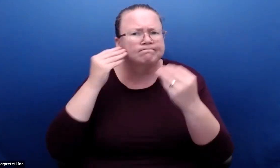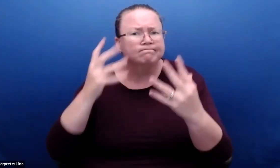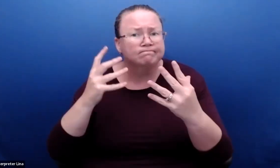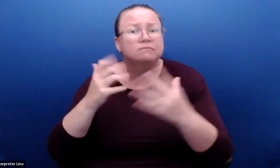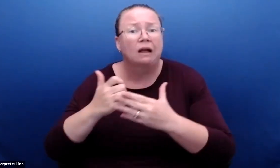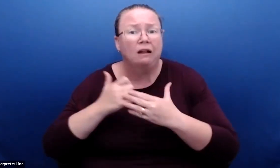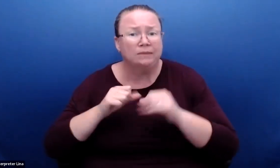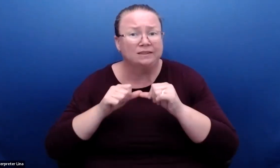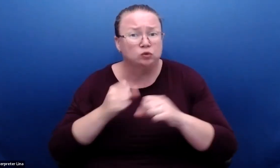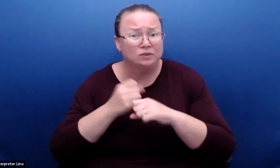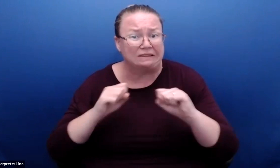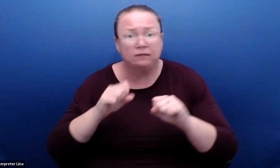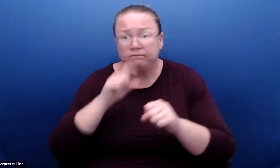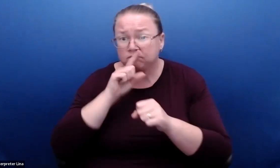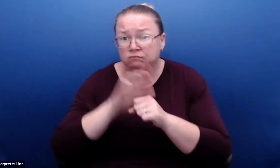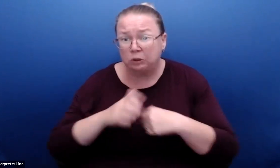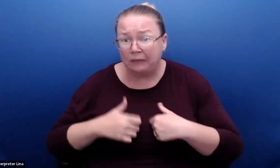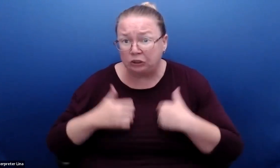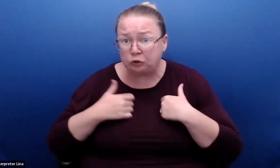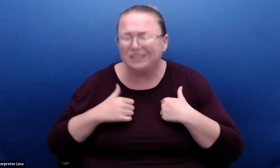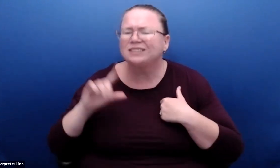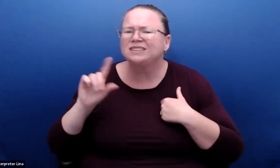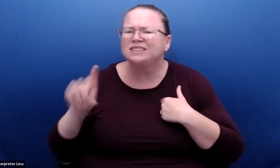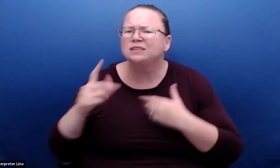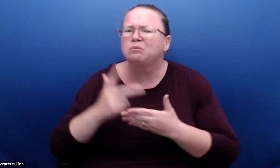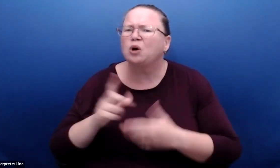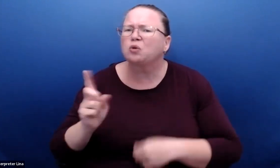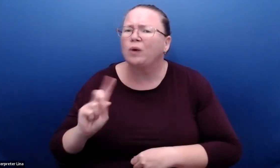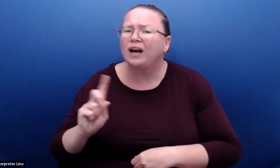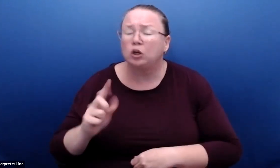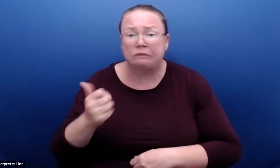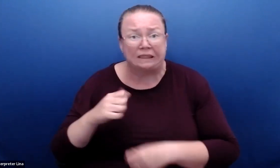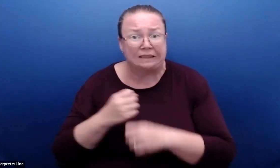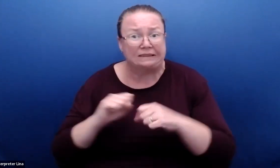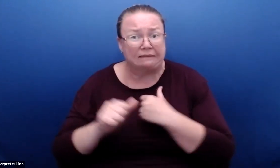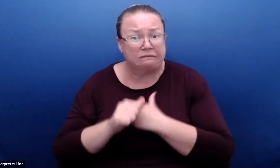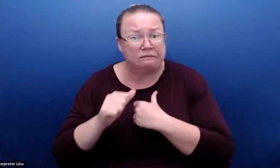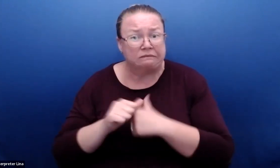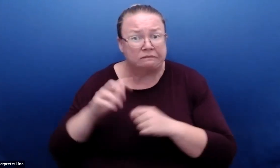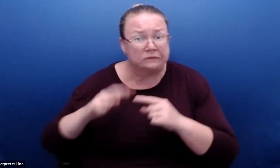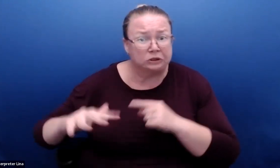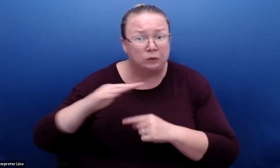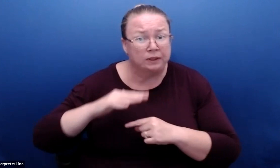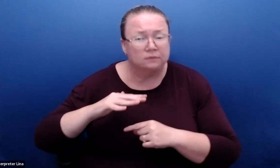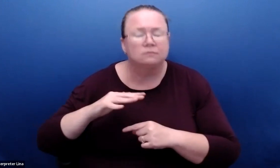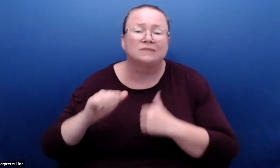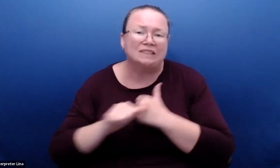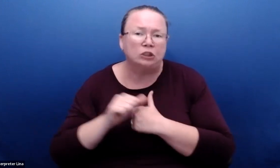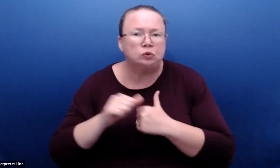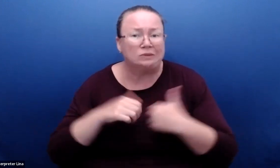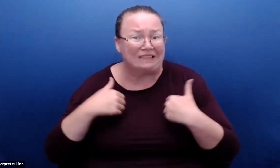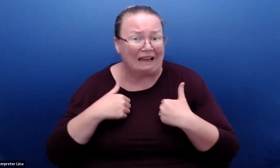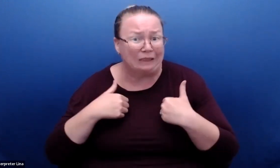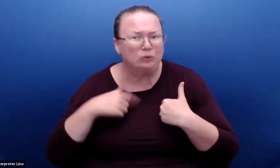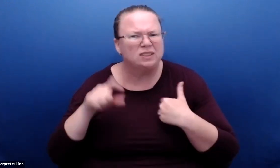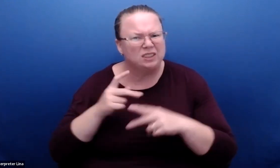safe. I confirmed the address, asked her about where to park, and if there were any safety hazards in the neighborhood, like dangerous animals to